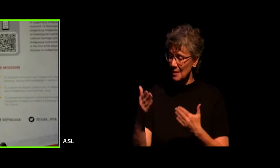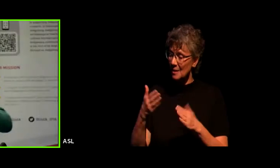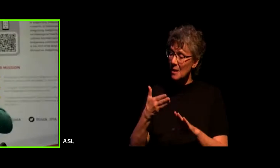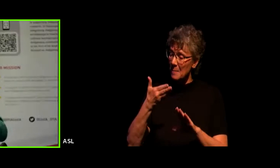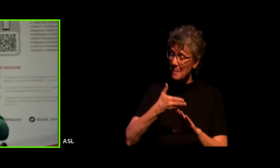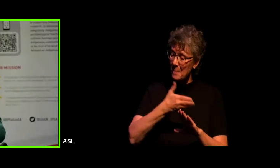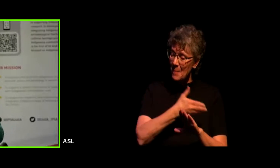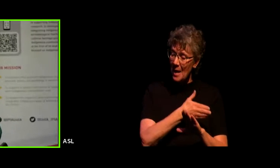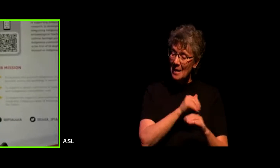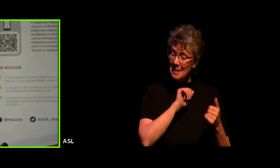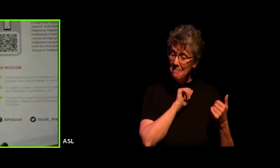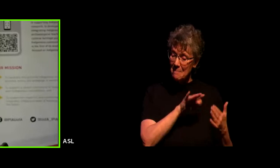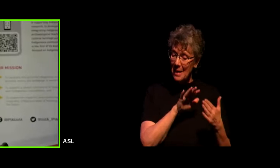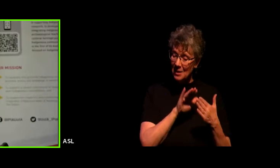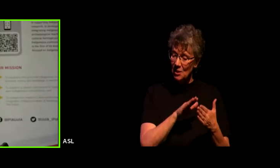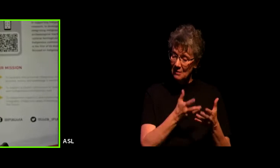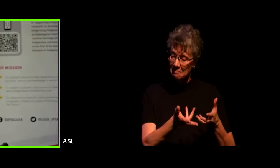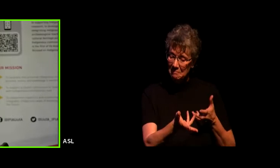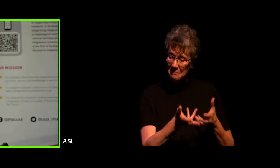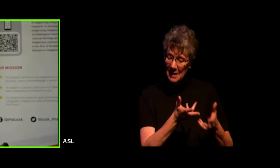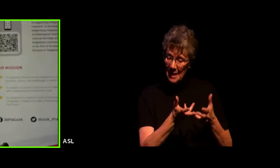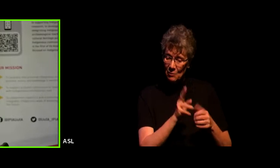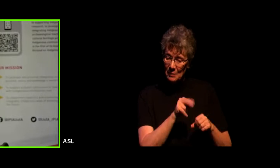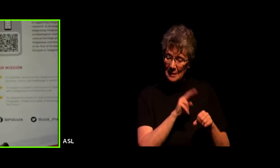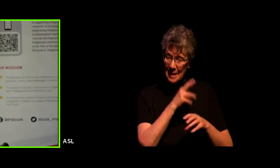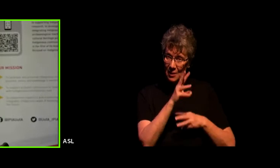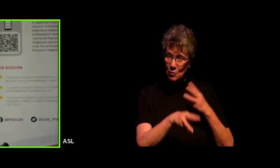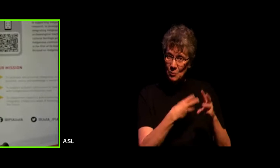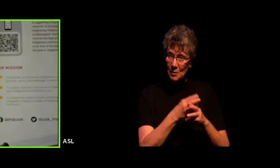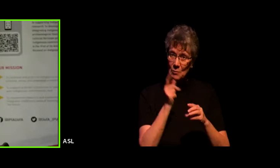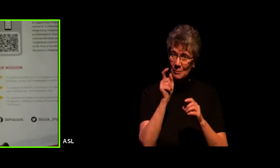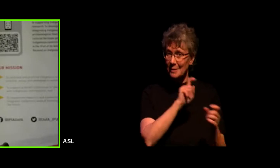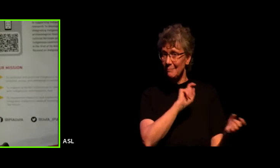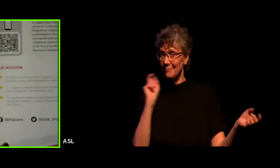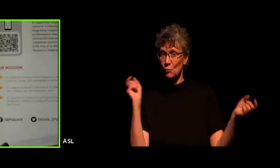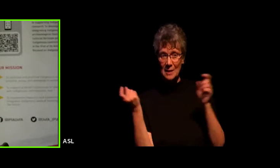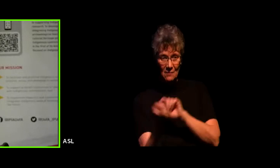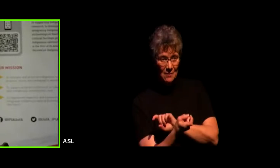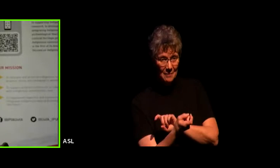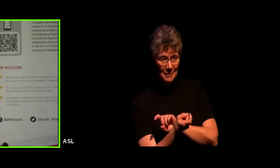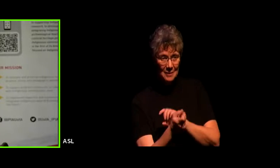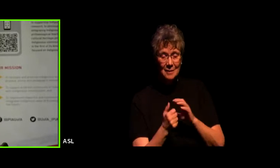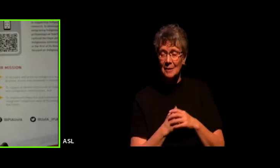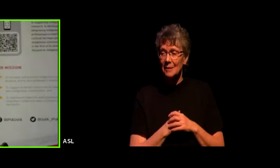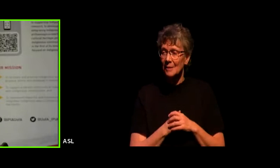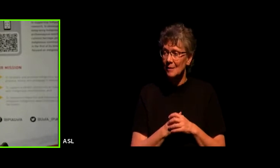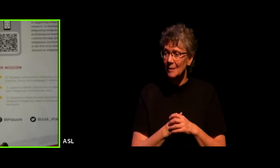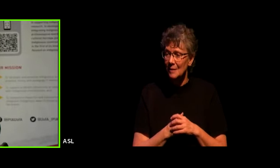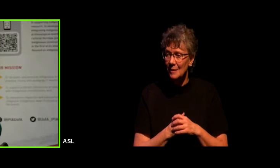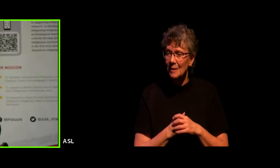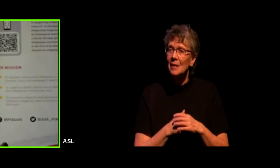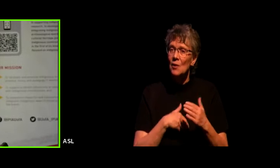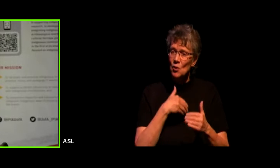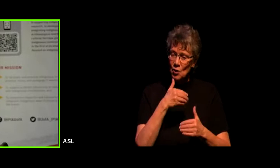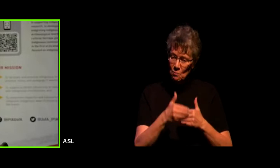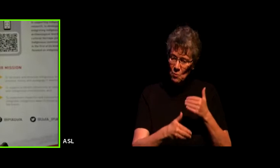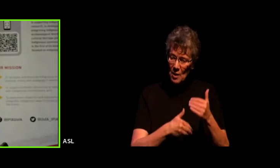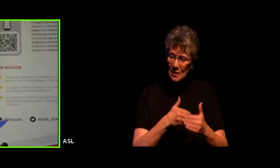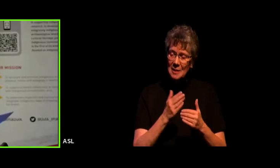be transformed, which to me implies a radical change? The process might be more of an adaptive aid